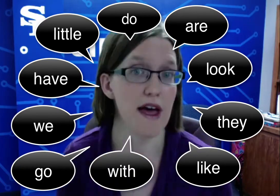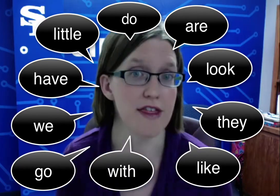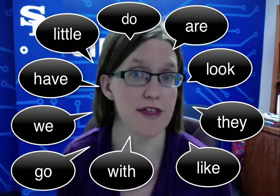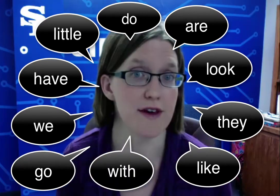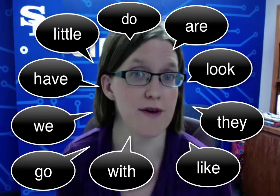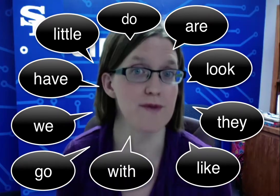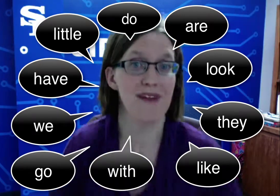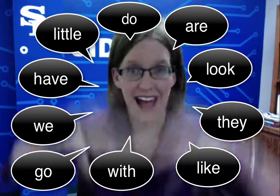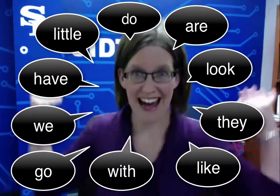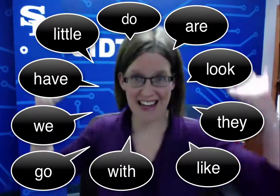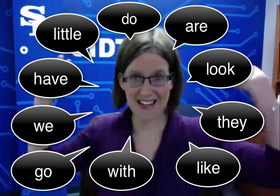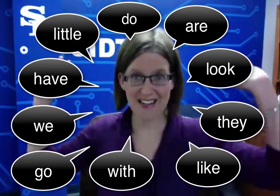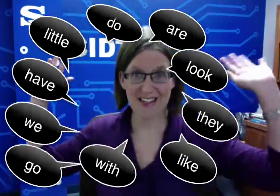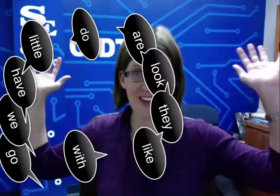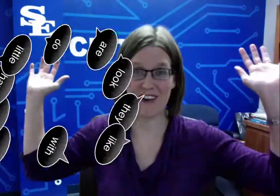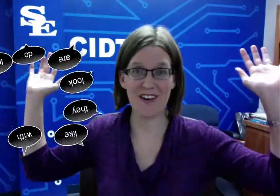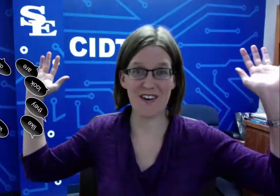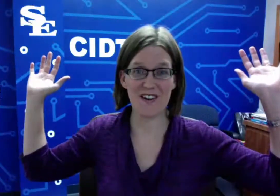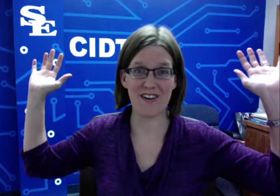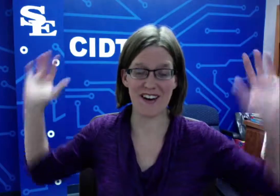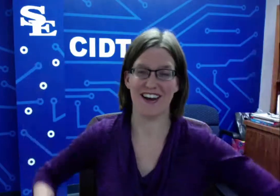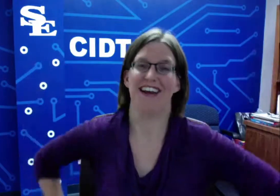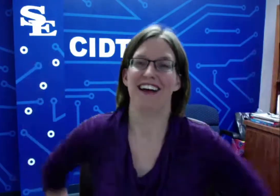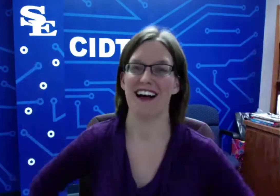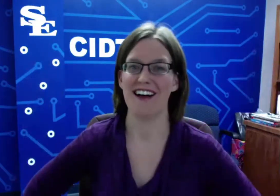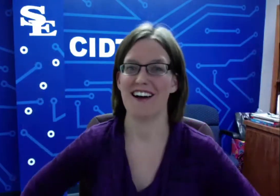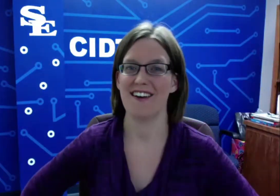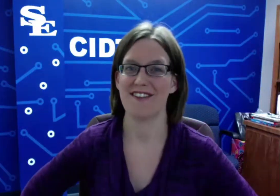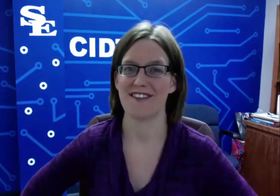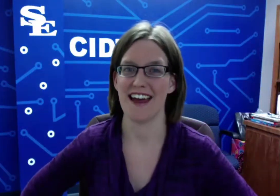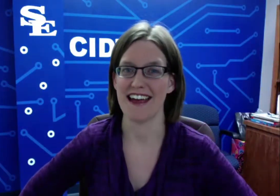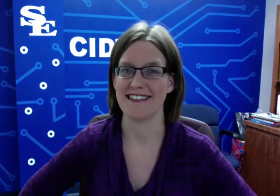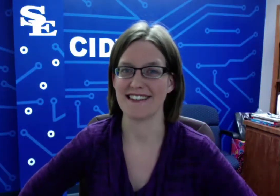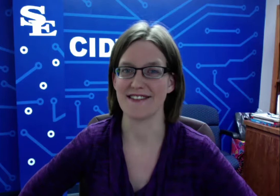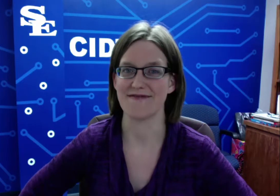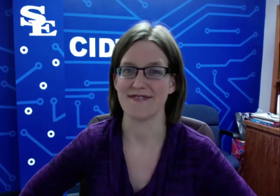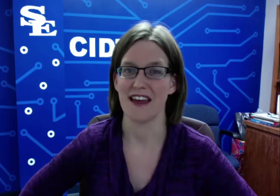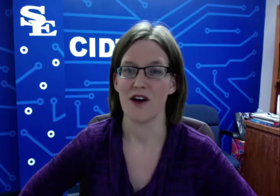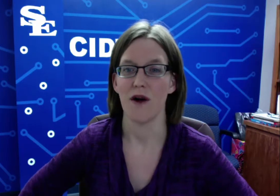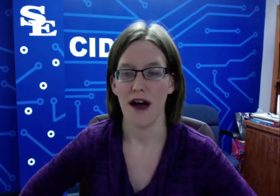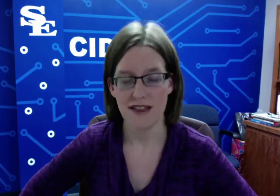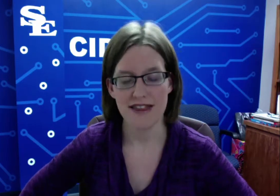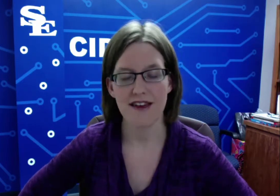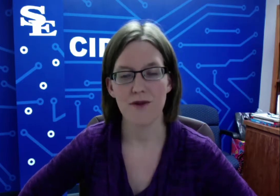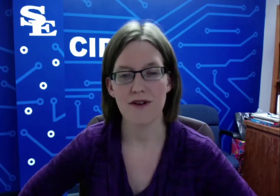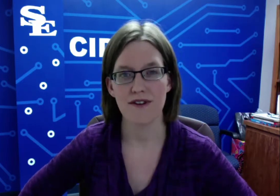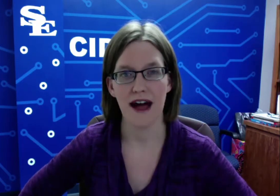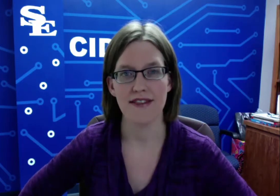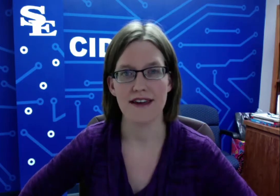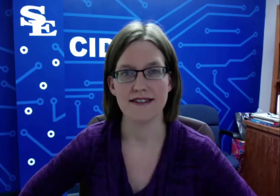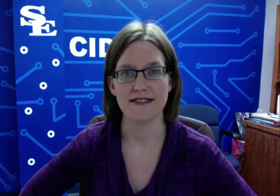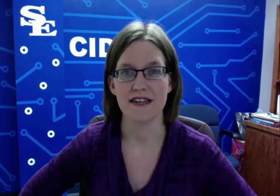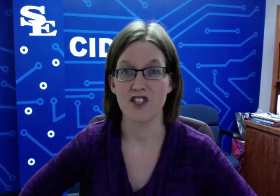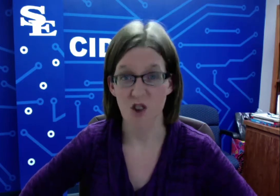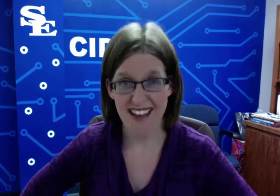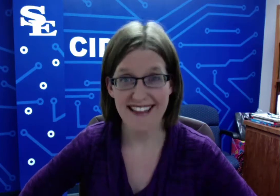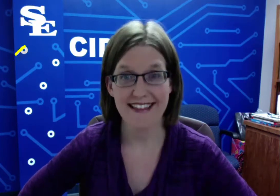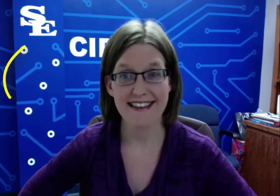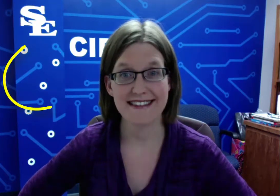with. How did you do? All right. Well, I think we've got this. So I think these